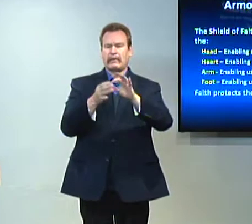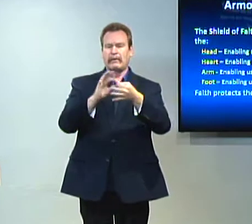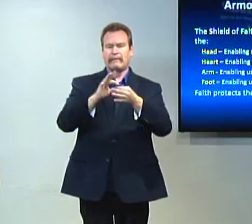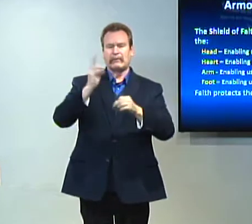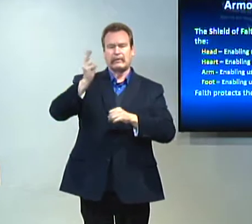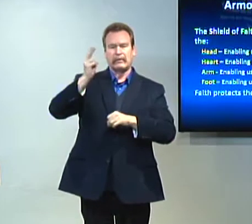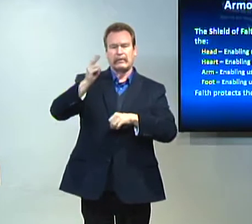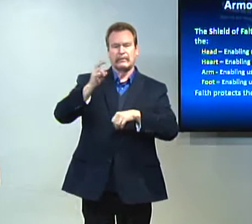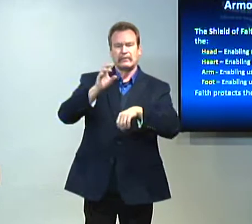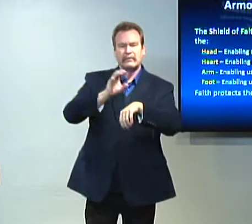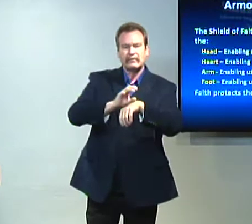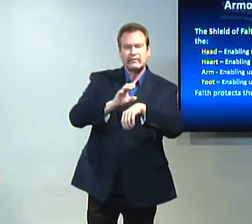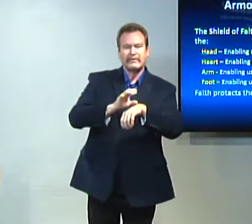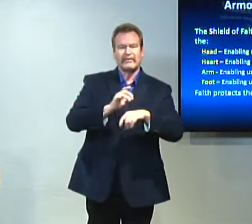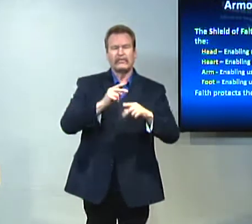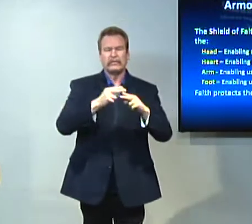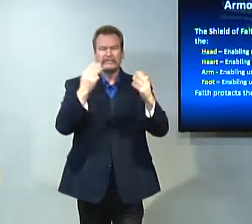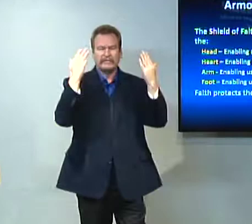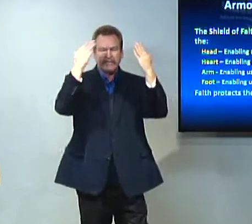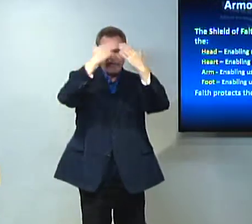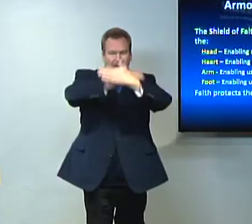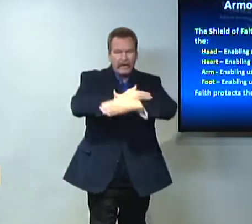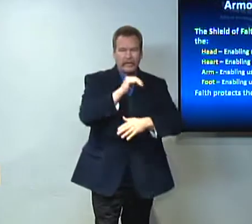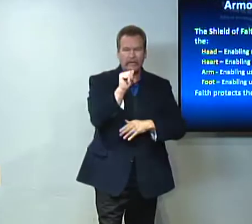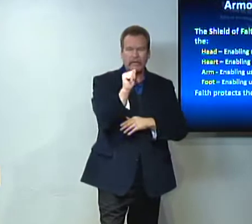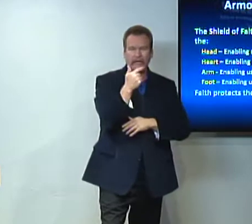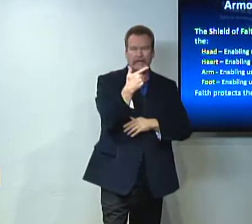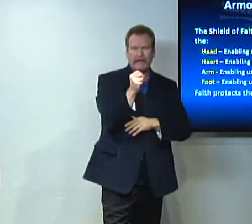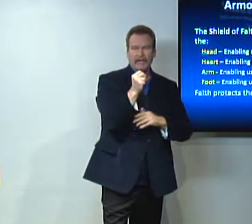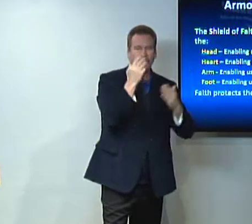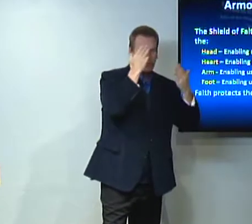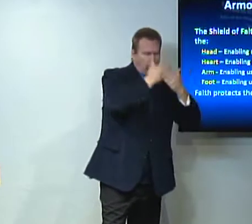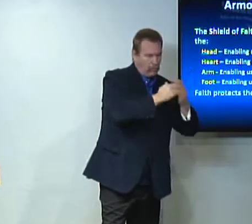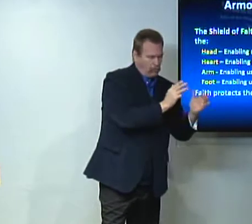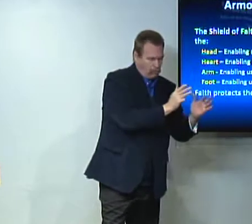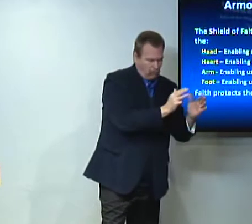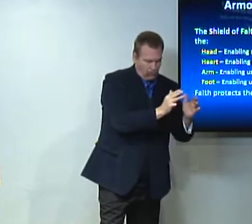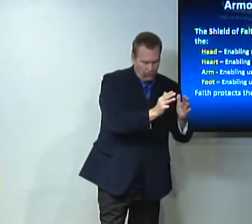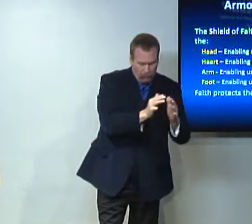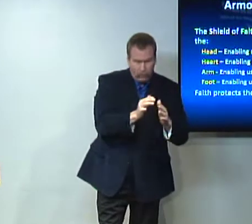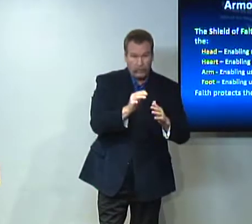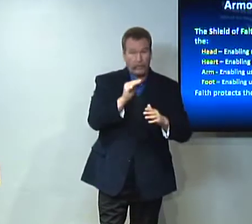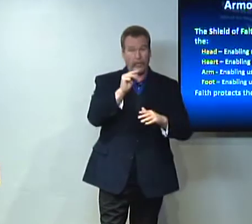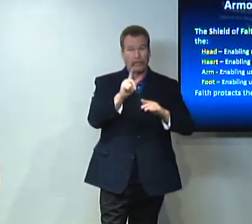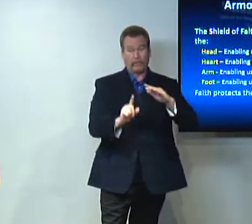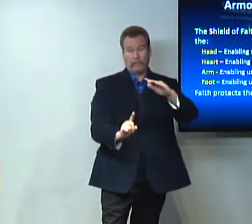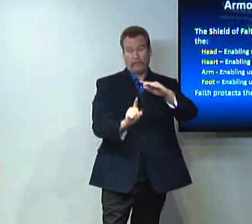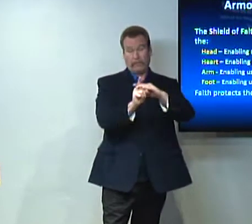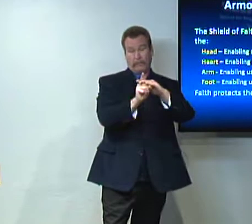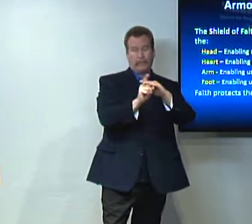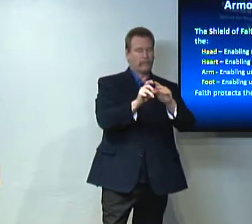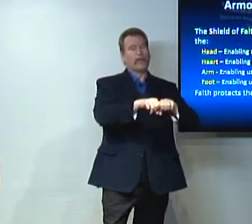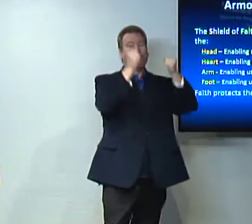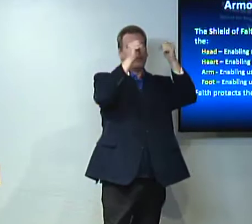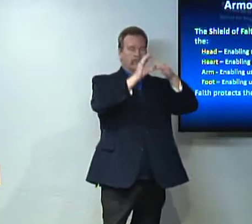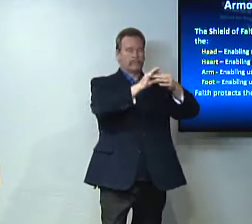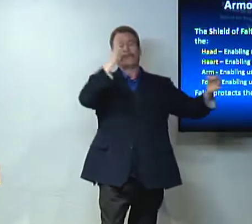And it broke, and you see just the church's power. The Dark Ages ended when Martin Luther